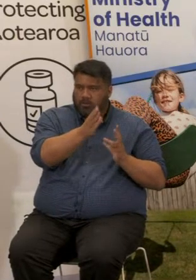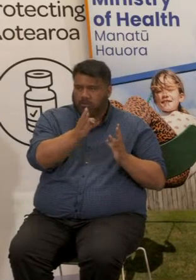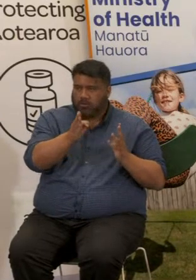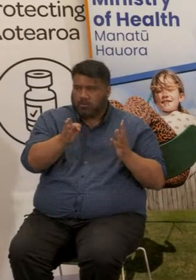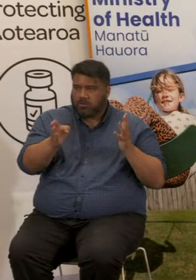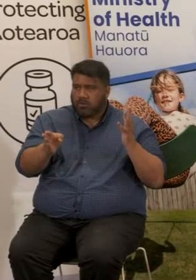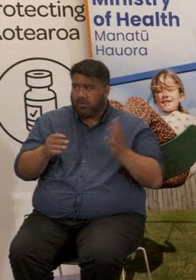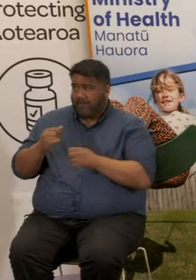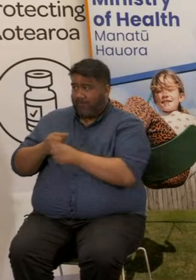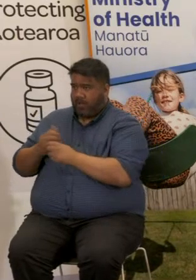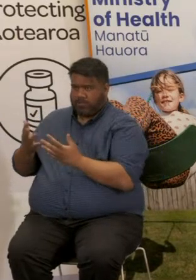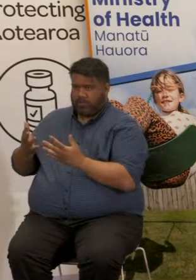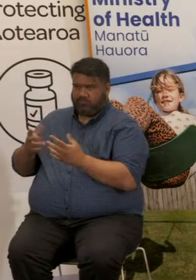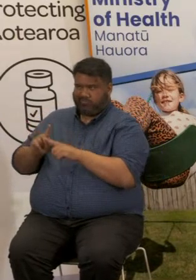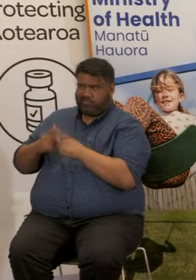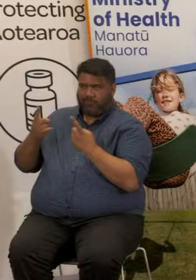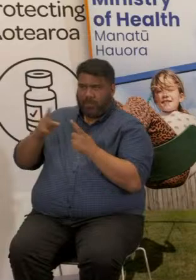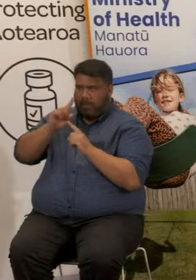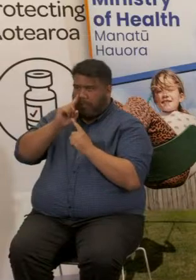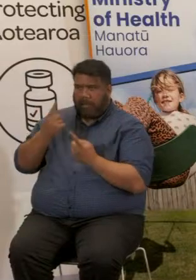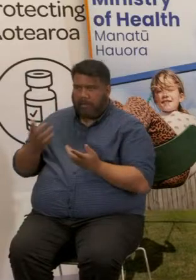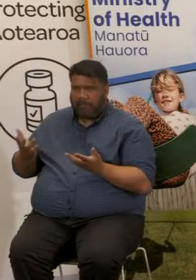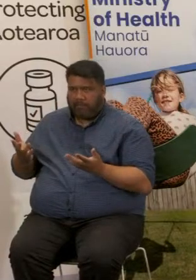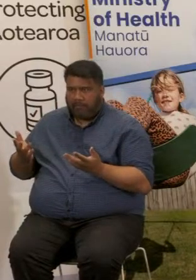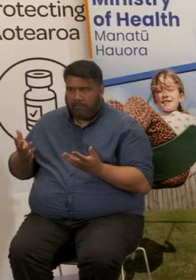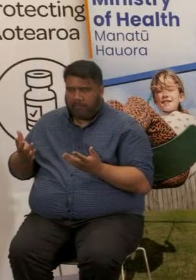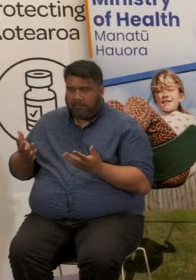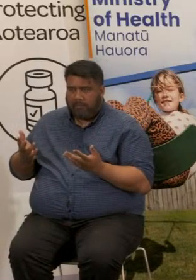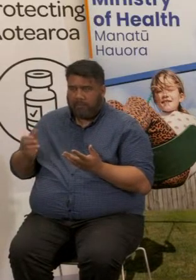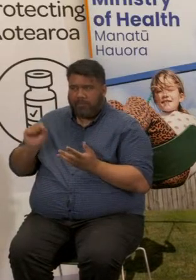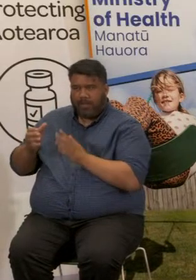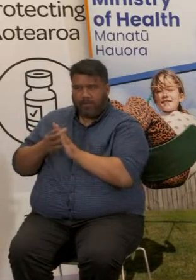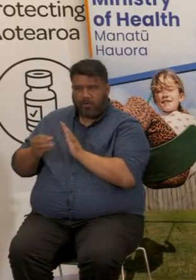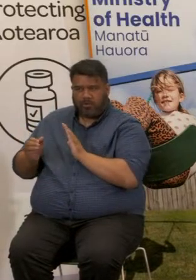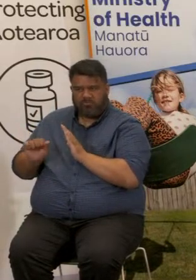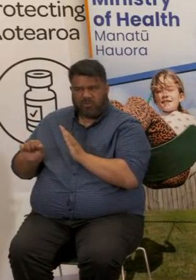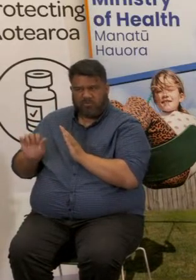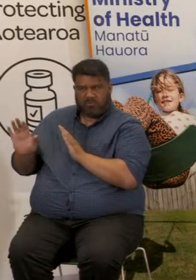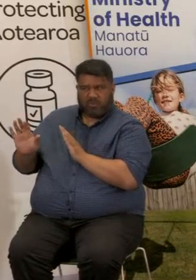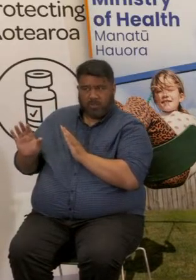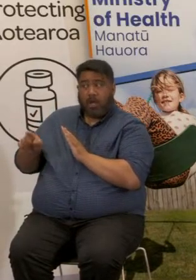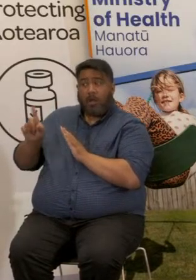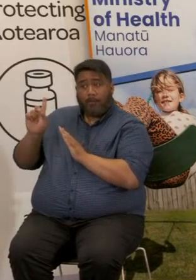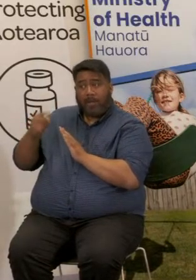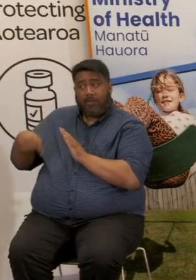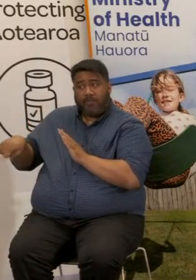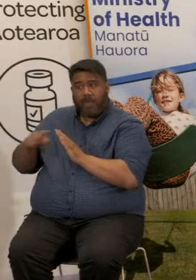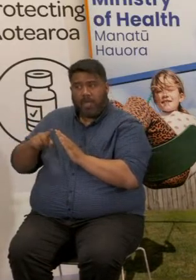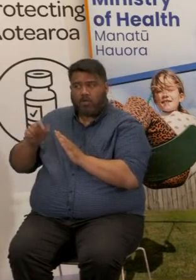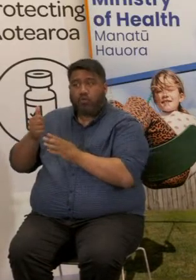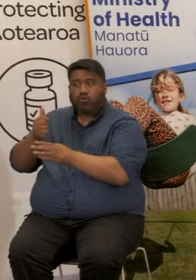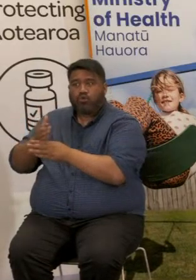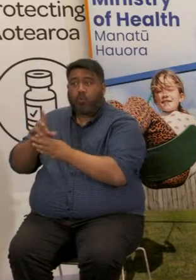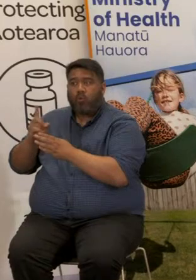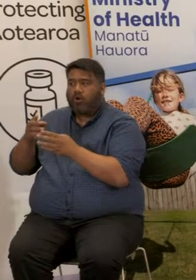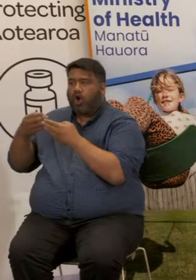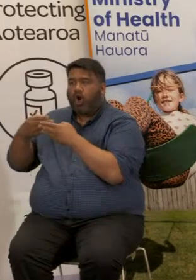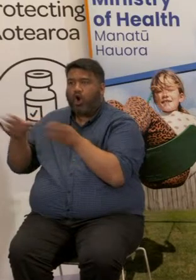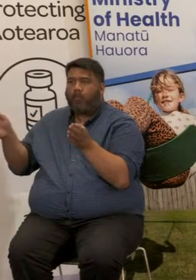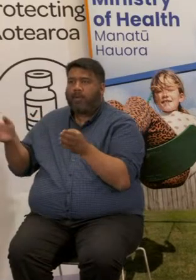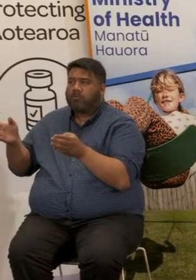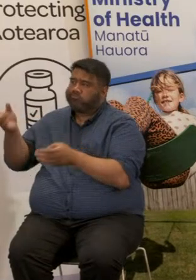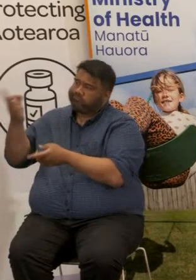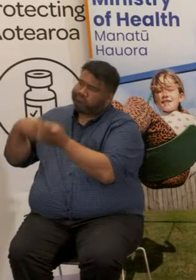in our database and reach out to them. Pharmacy, different models, slightly different. They're doing great on just allowing open